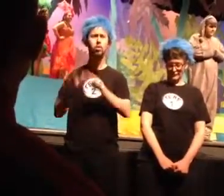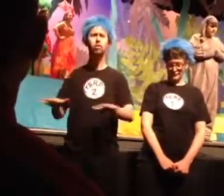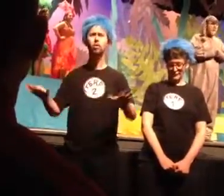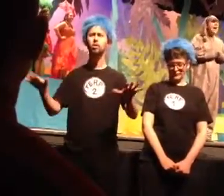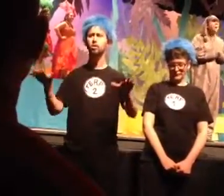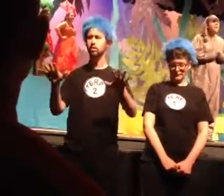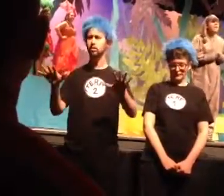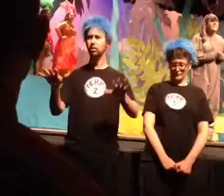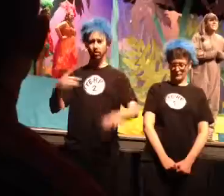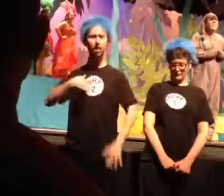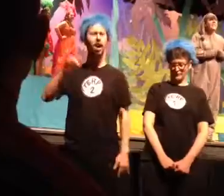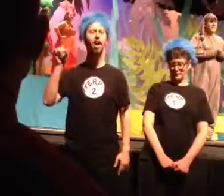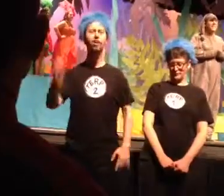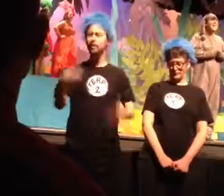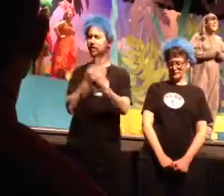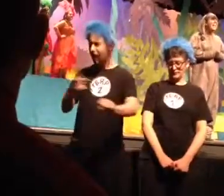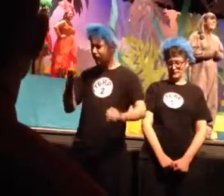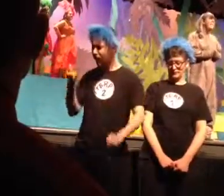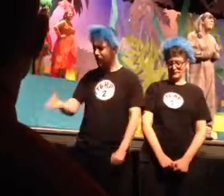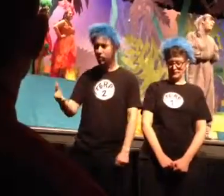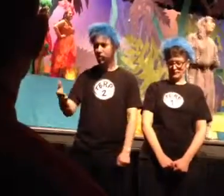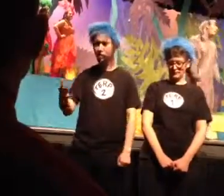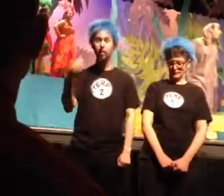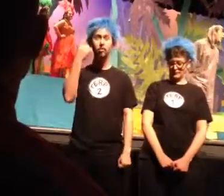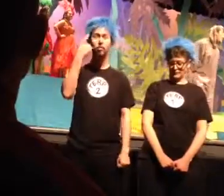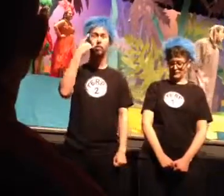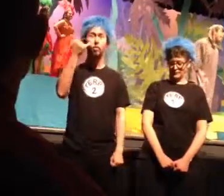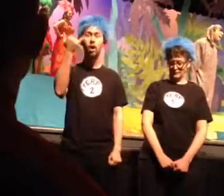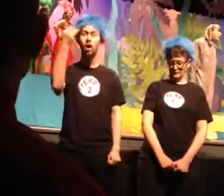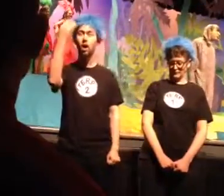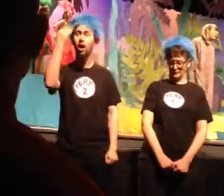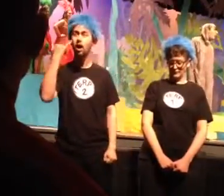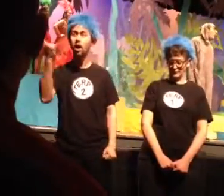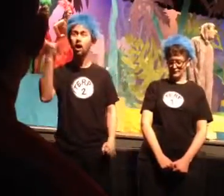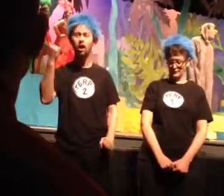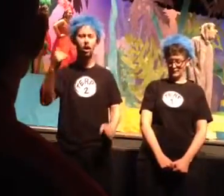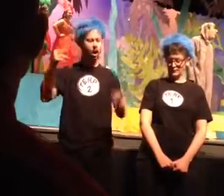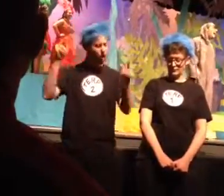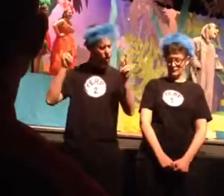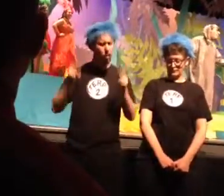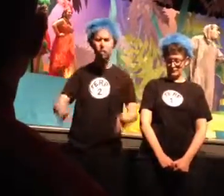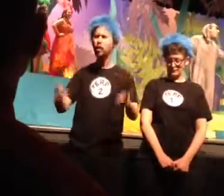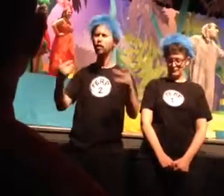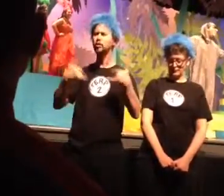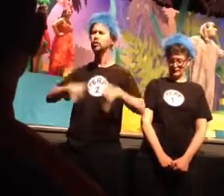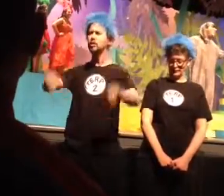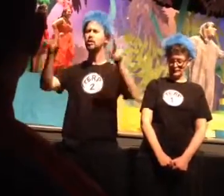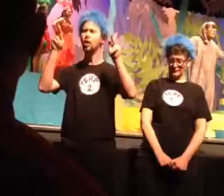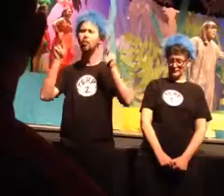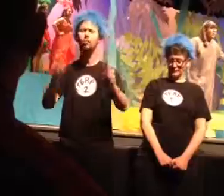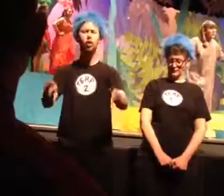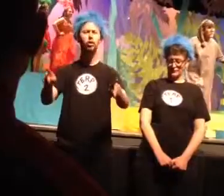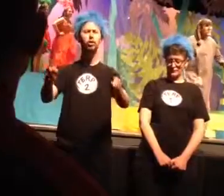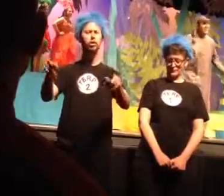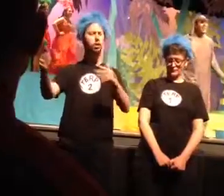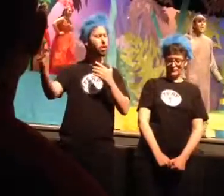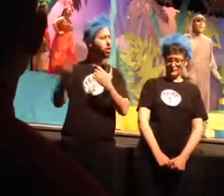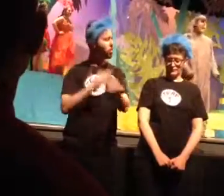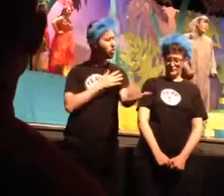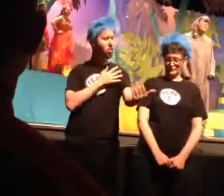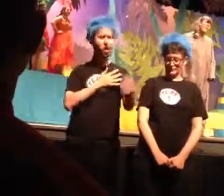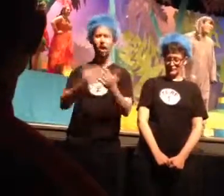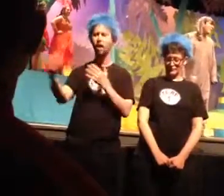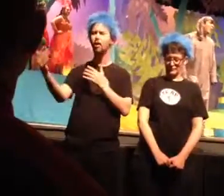I'll just have to save him Because after all A person's a person